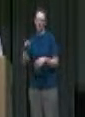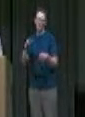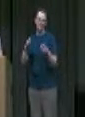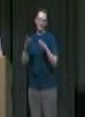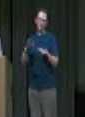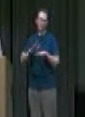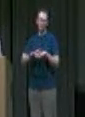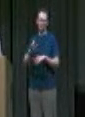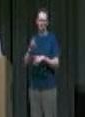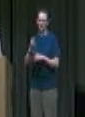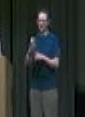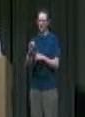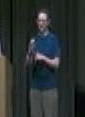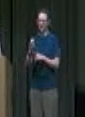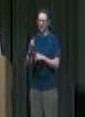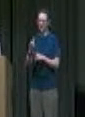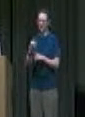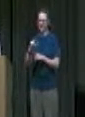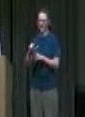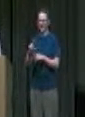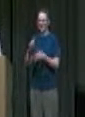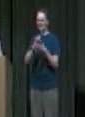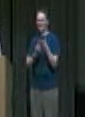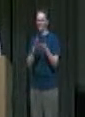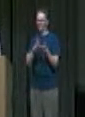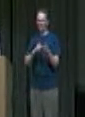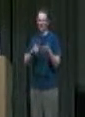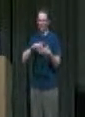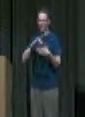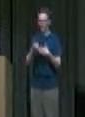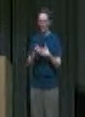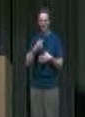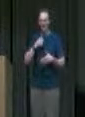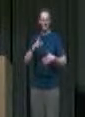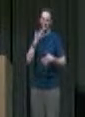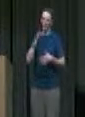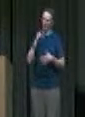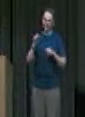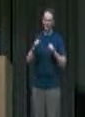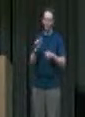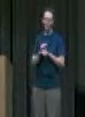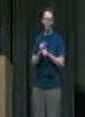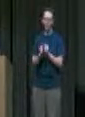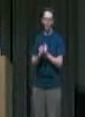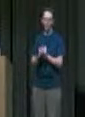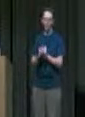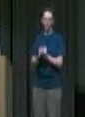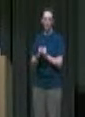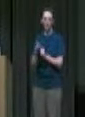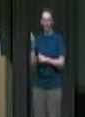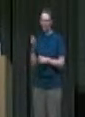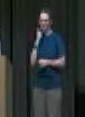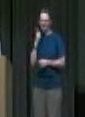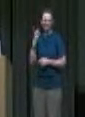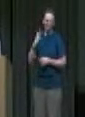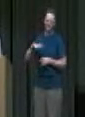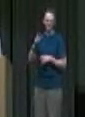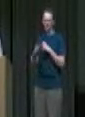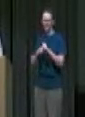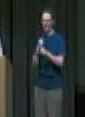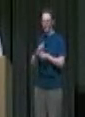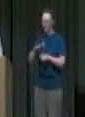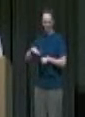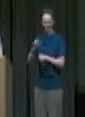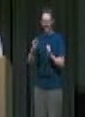the remedial design portion of the project. And so I've been really fortunate to have worked with her for the last year or so to get up to speed with